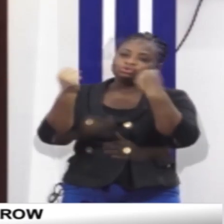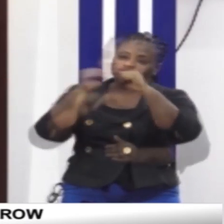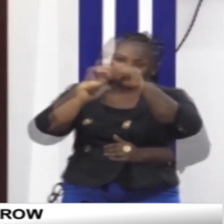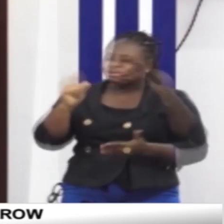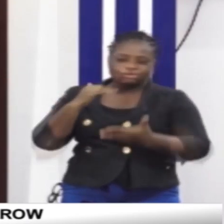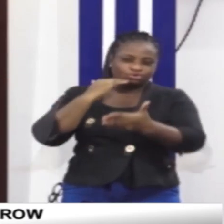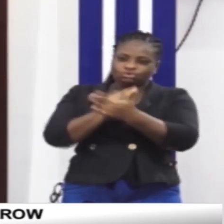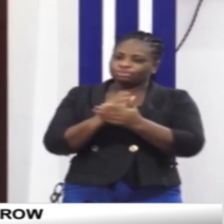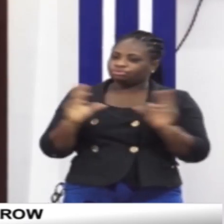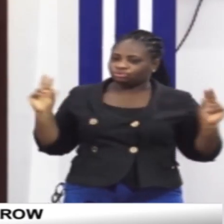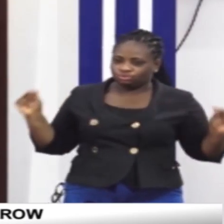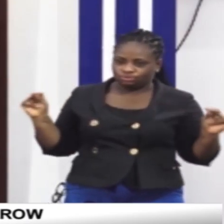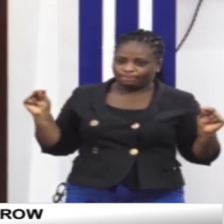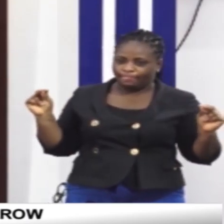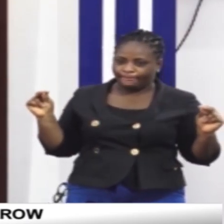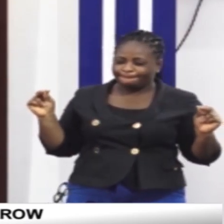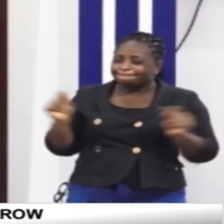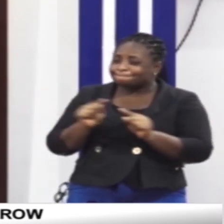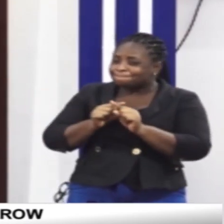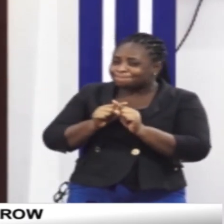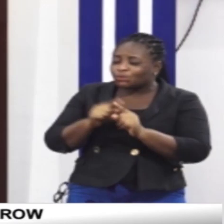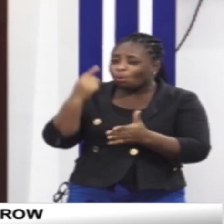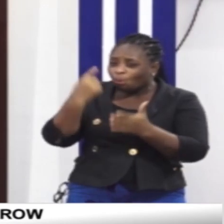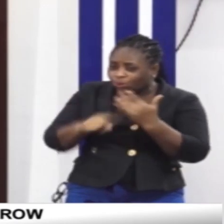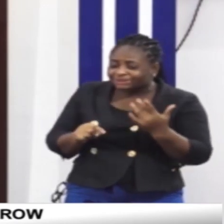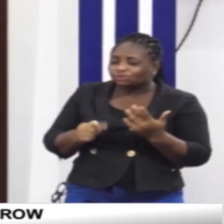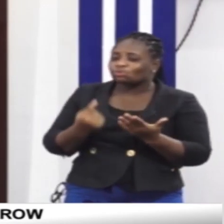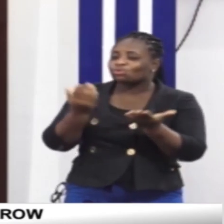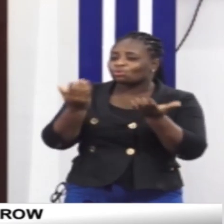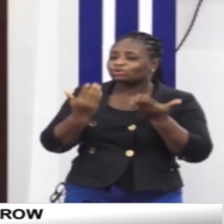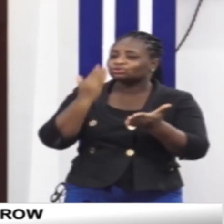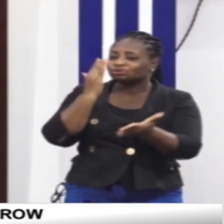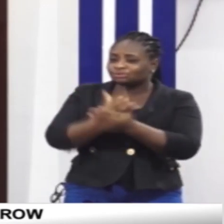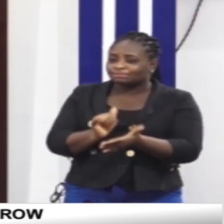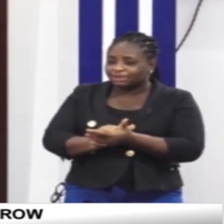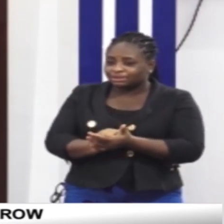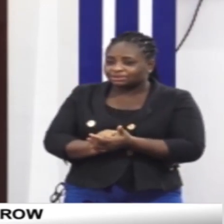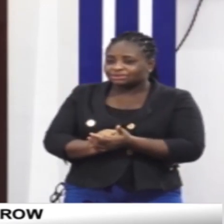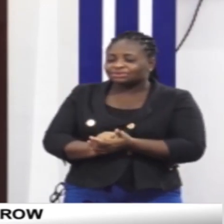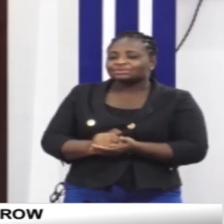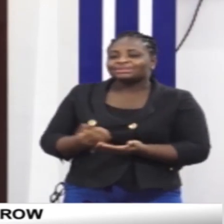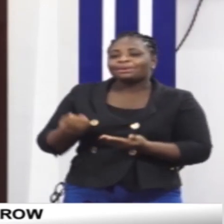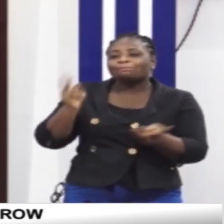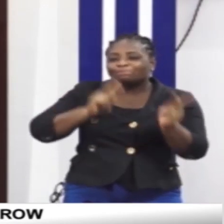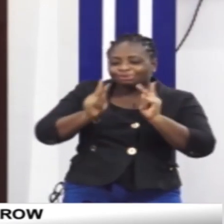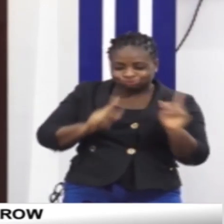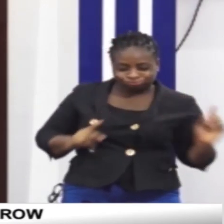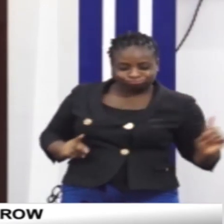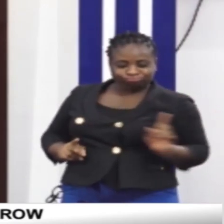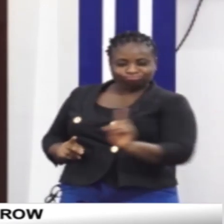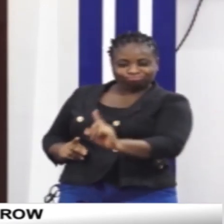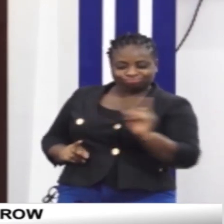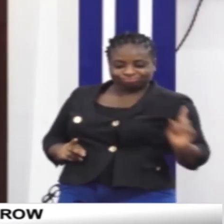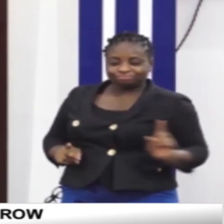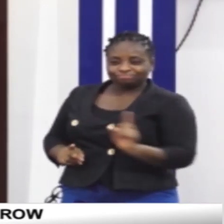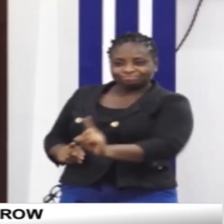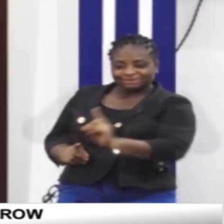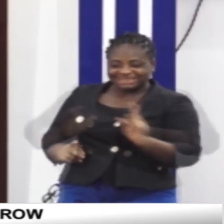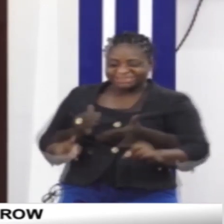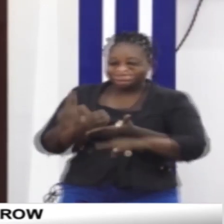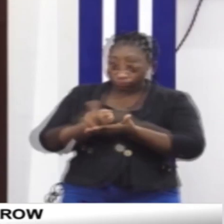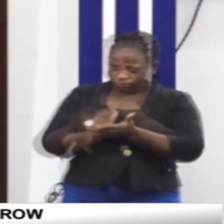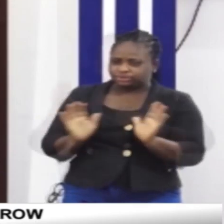closed. Cooking of food for sale is not prohibited. What is prohibited is the provision of services for people to sit, congregate and